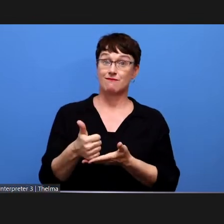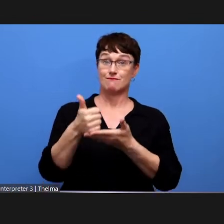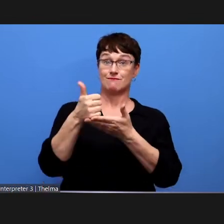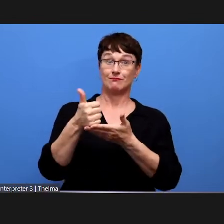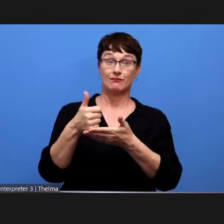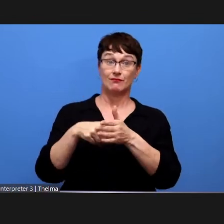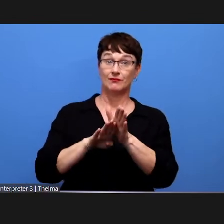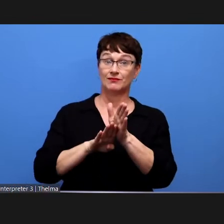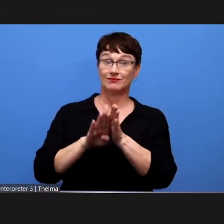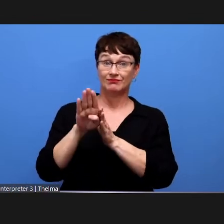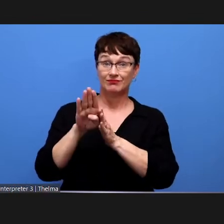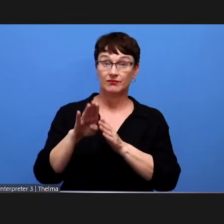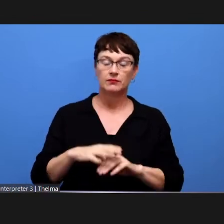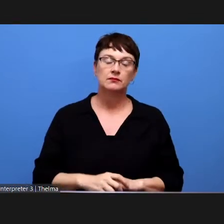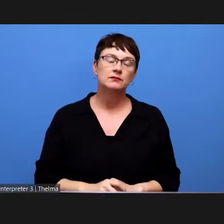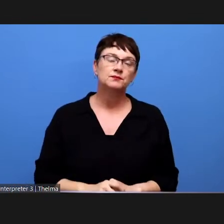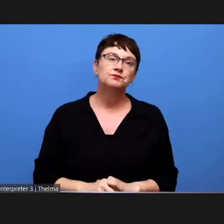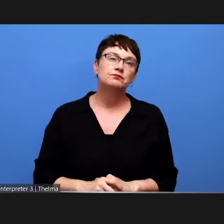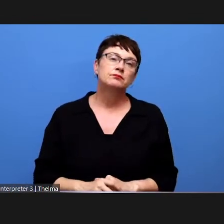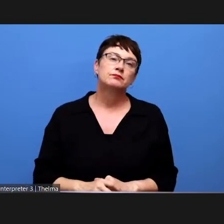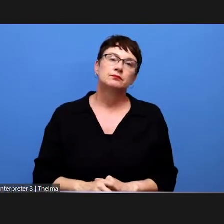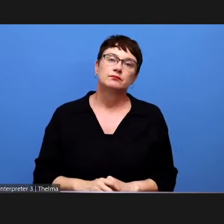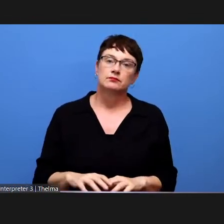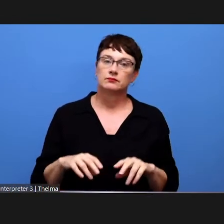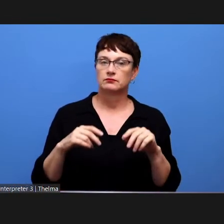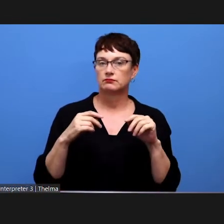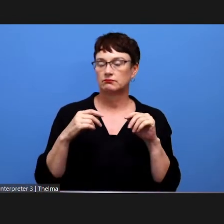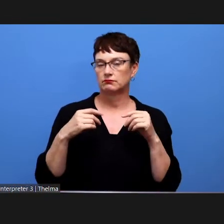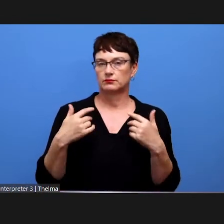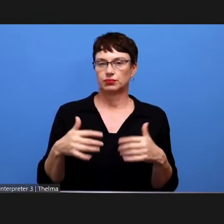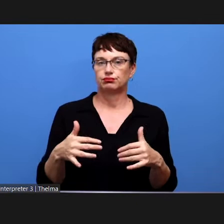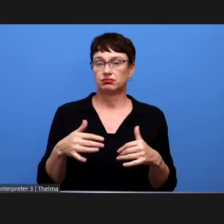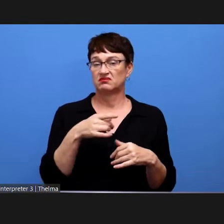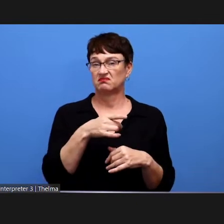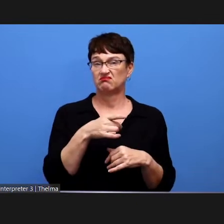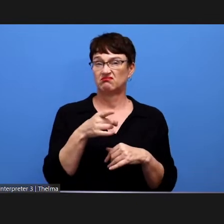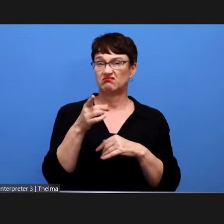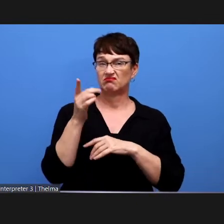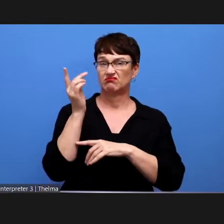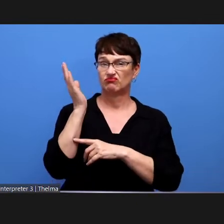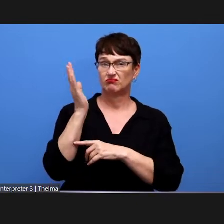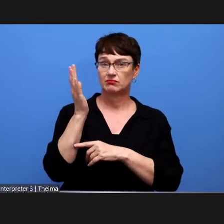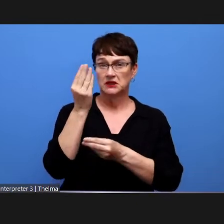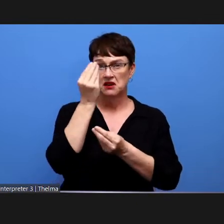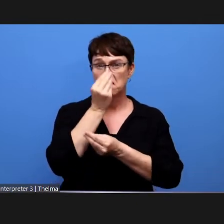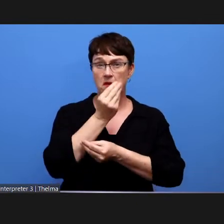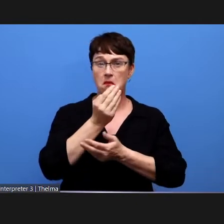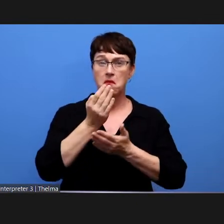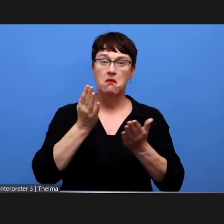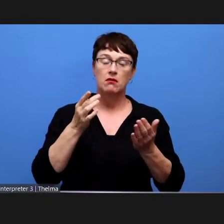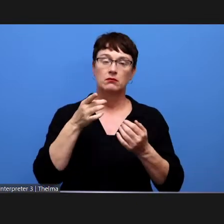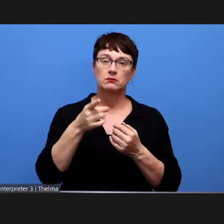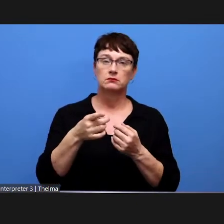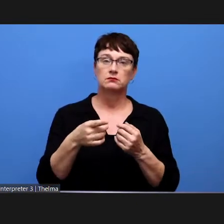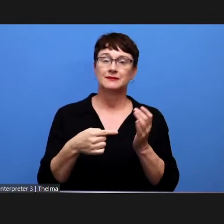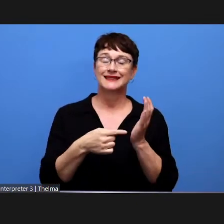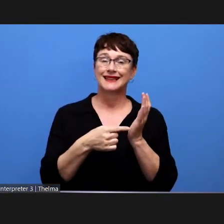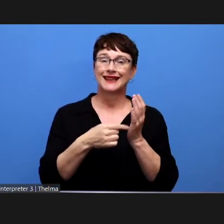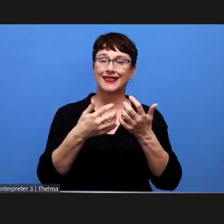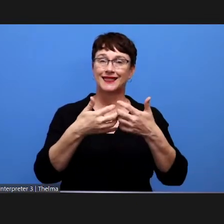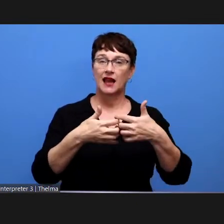financing, dealing with the issues of bankability, and of course the questions on how to define and deliver a just